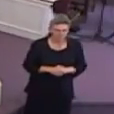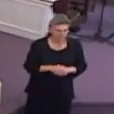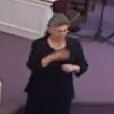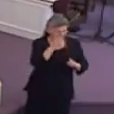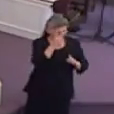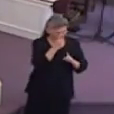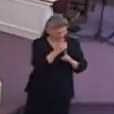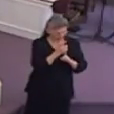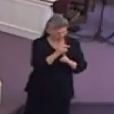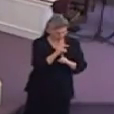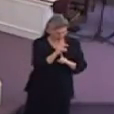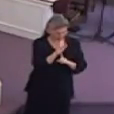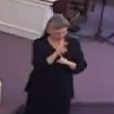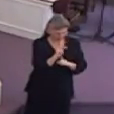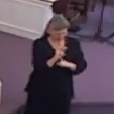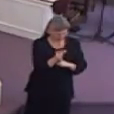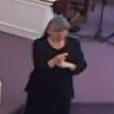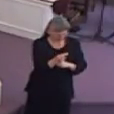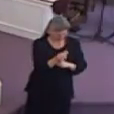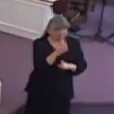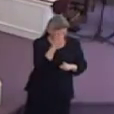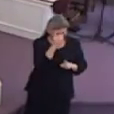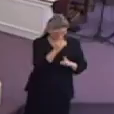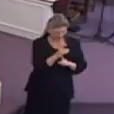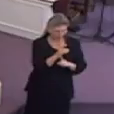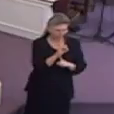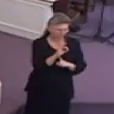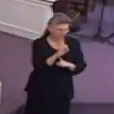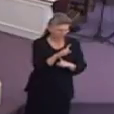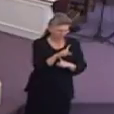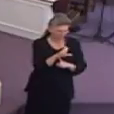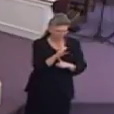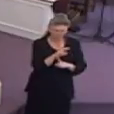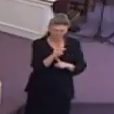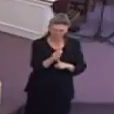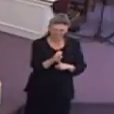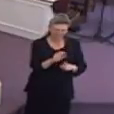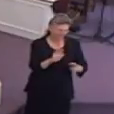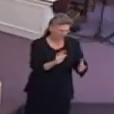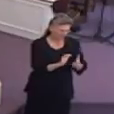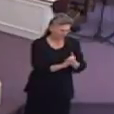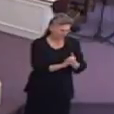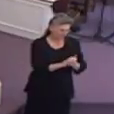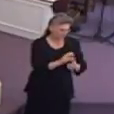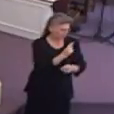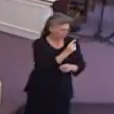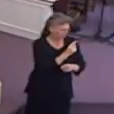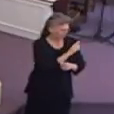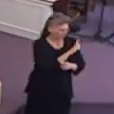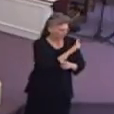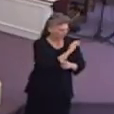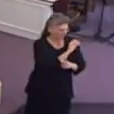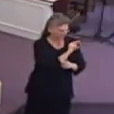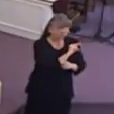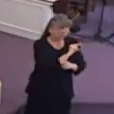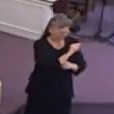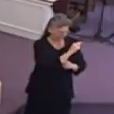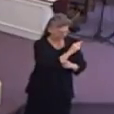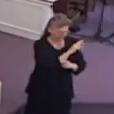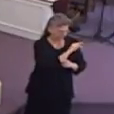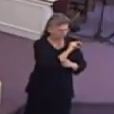Brother King and Brother Felzine and their spouses are in Lincoln today and helping them with the block party